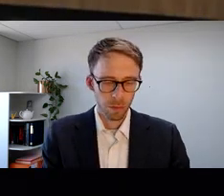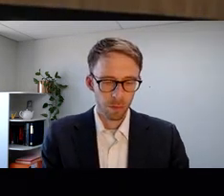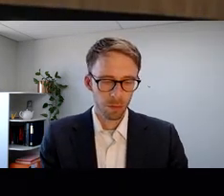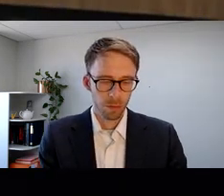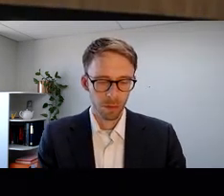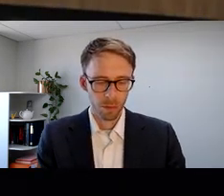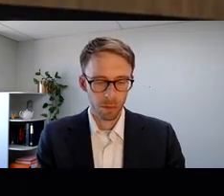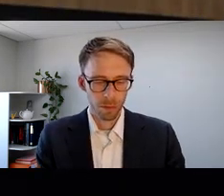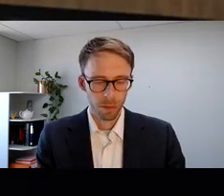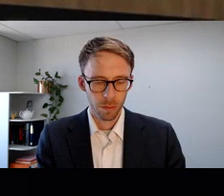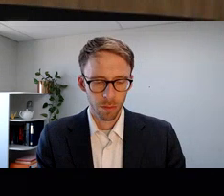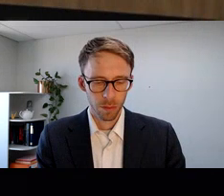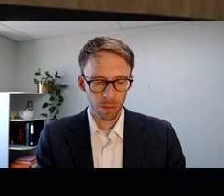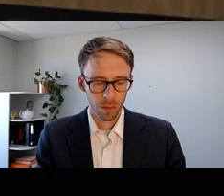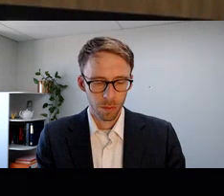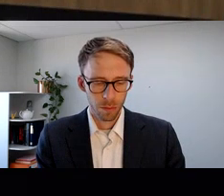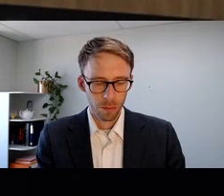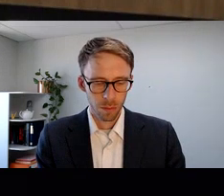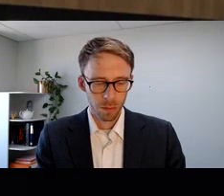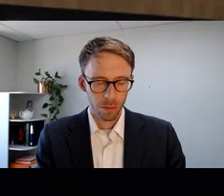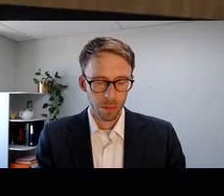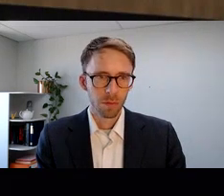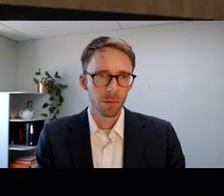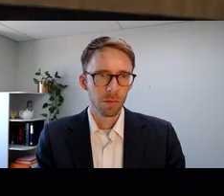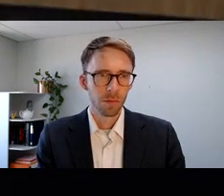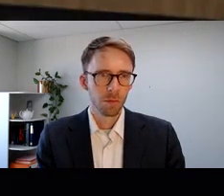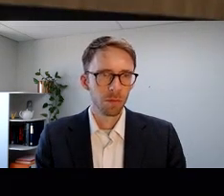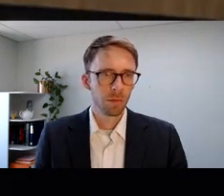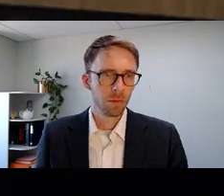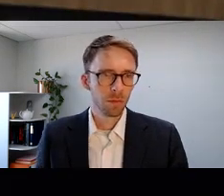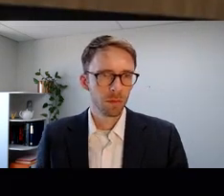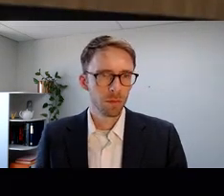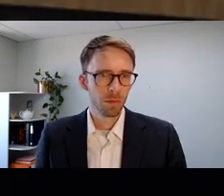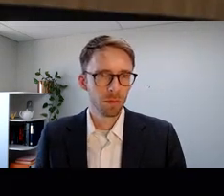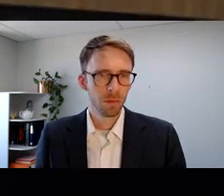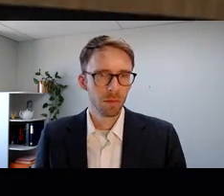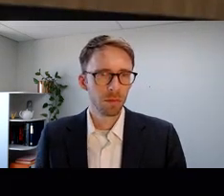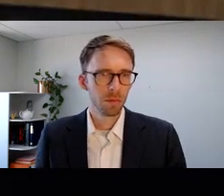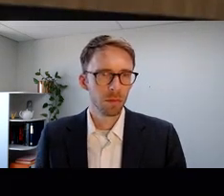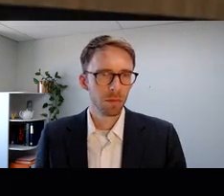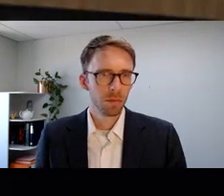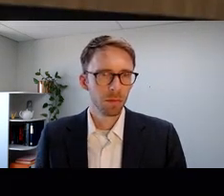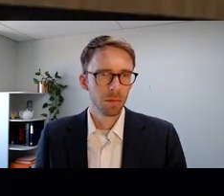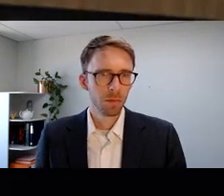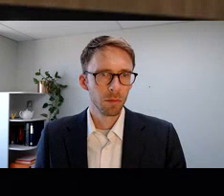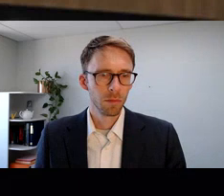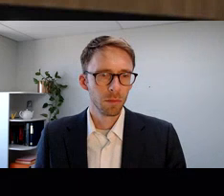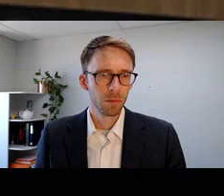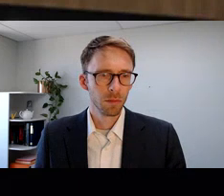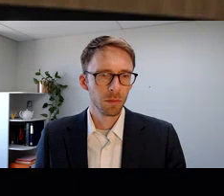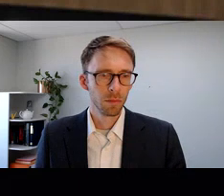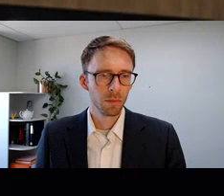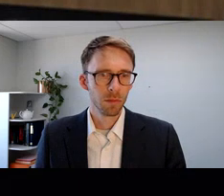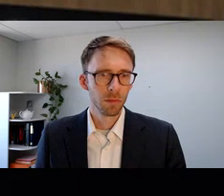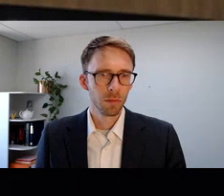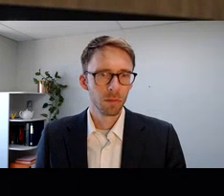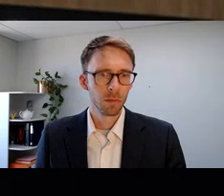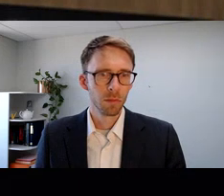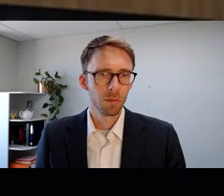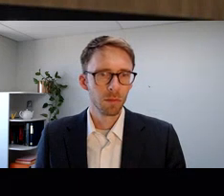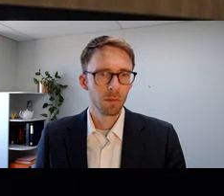into 3 separate parts. So that consultation was with people with disability, their families, friends and carers. It was